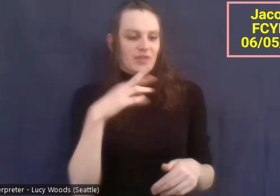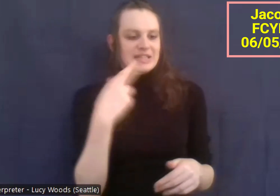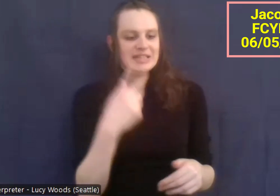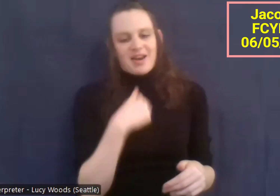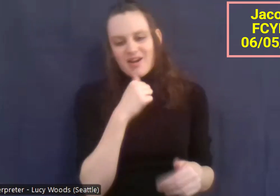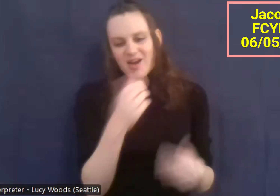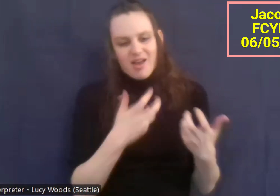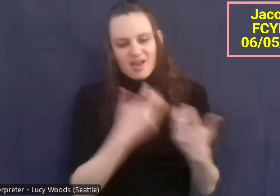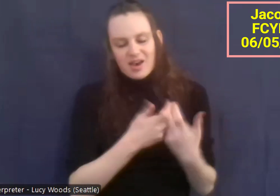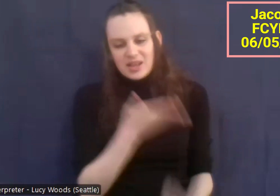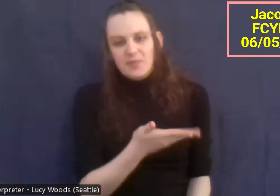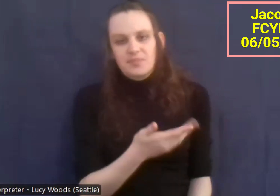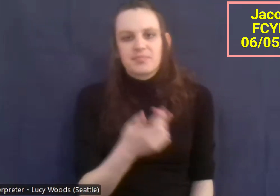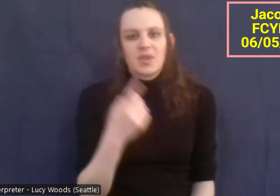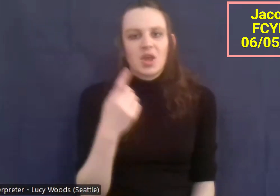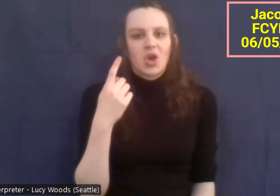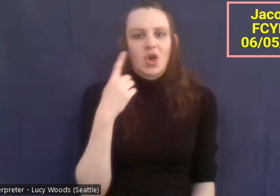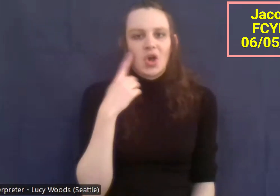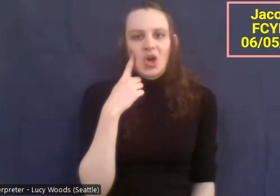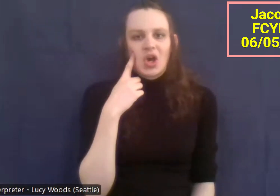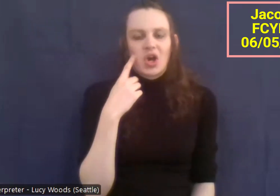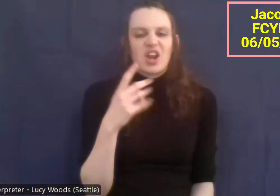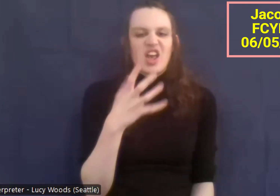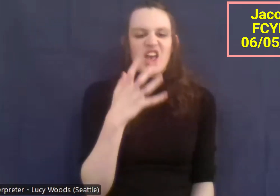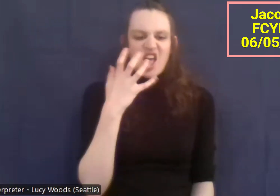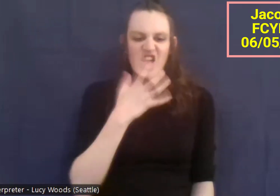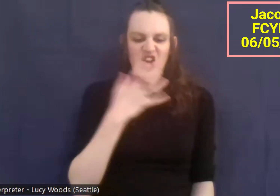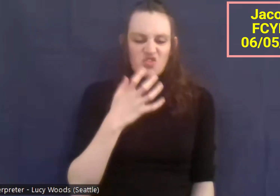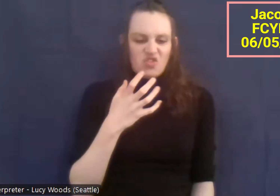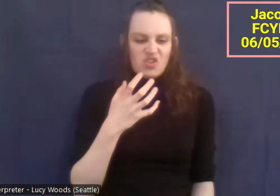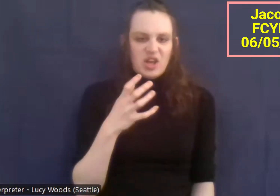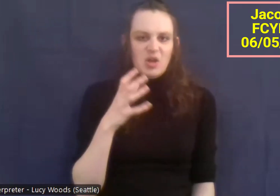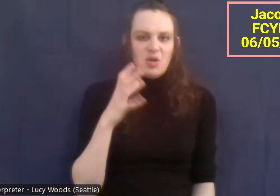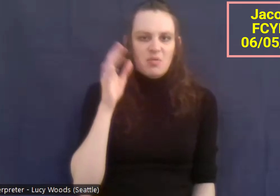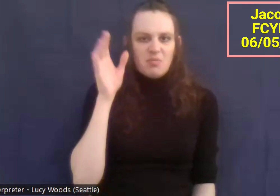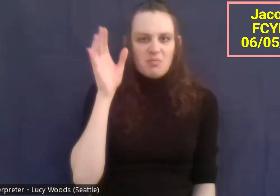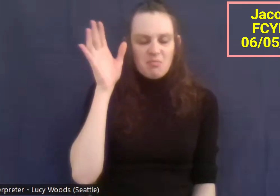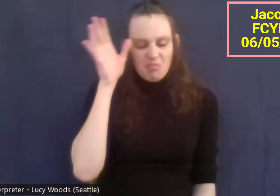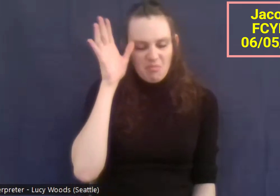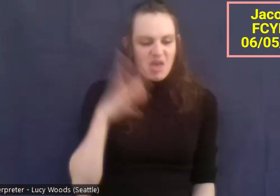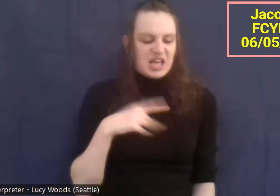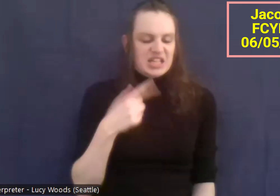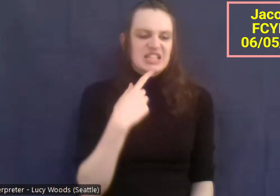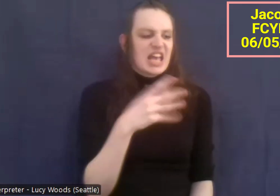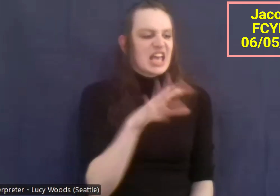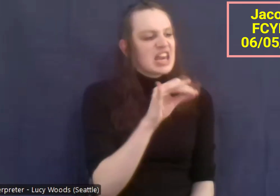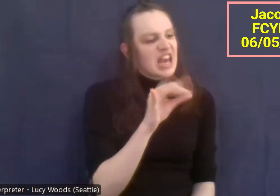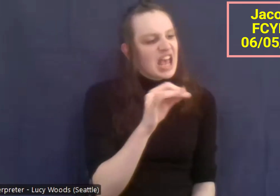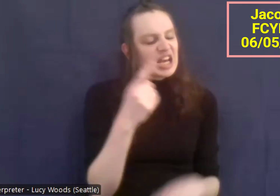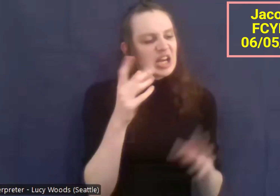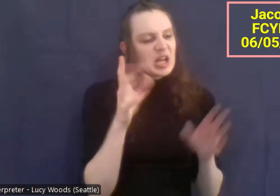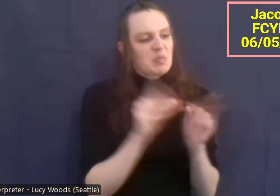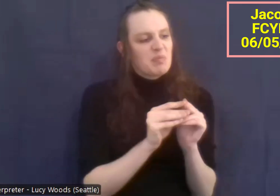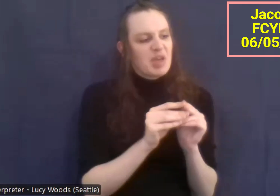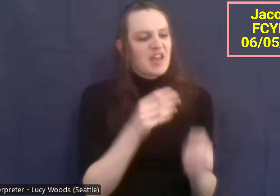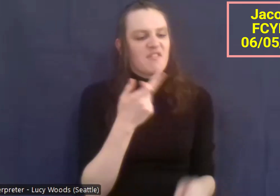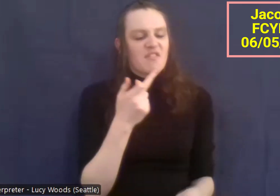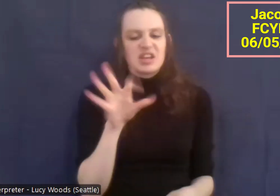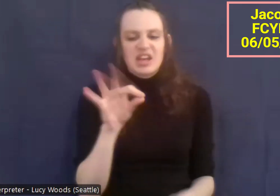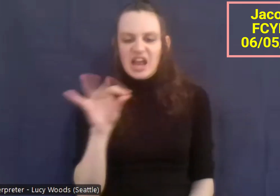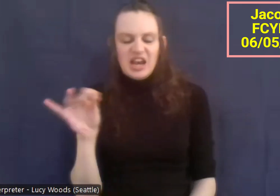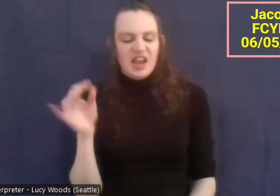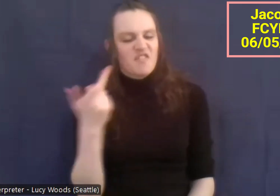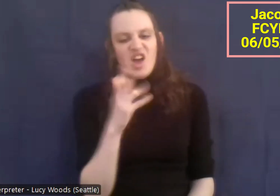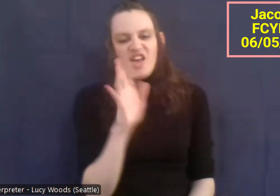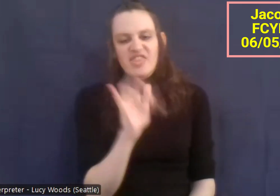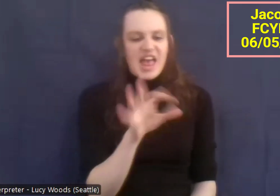really angry old man say, 90 meetings, 90 days. Fuck that. 90 meetings, 900 days. And I was like, this guy's on to something.